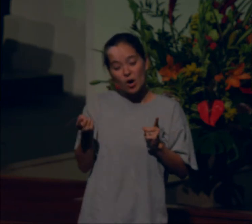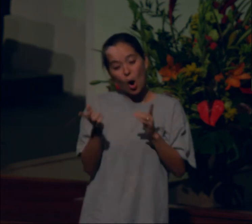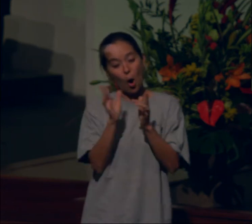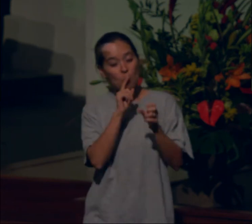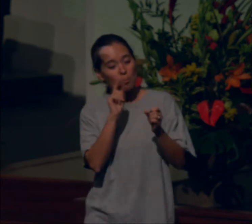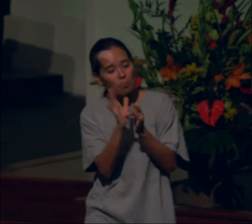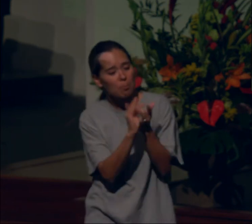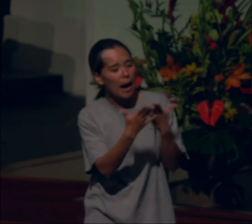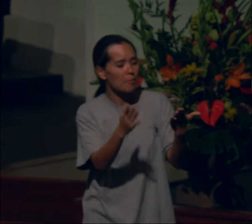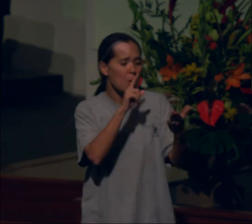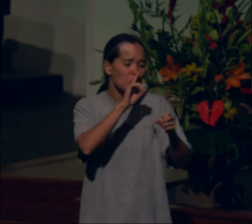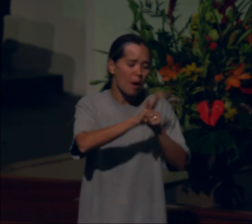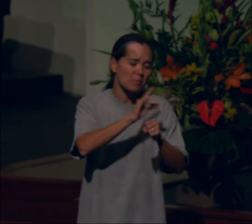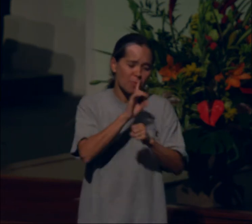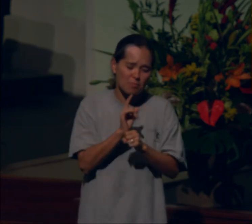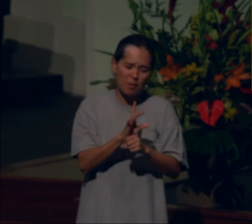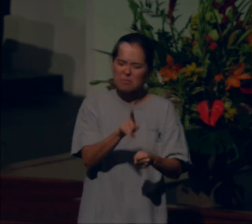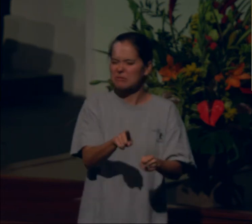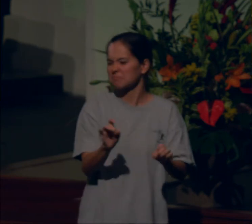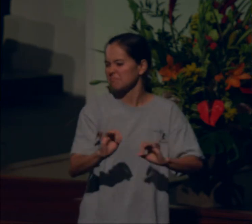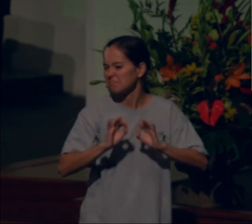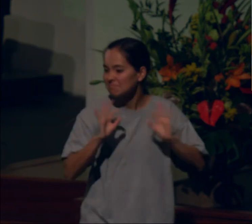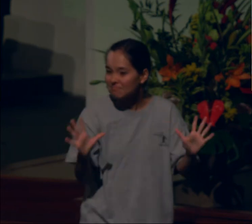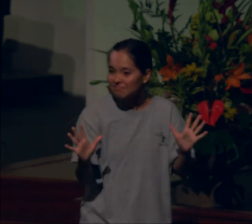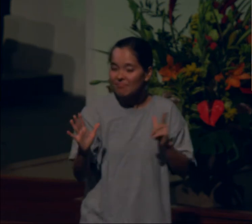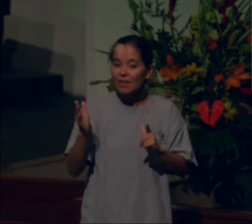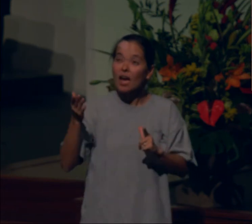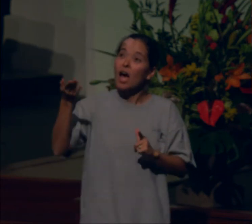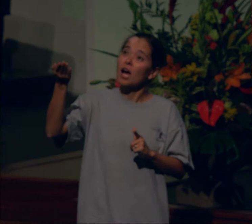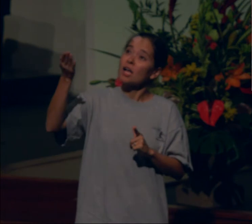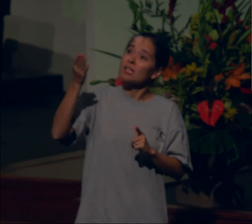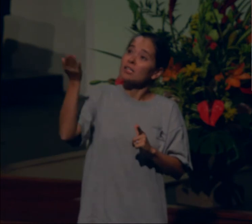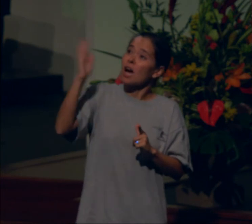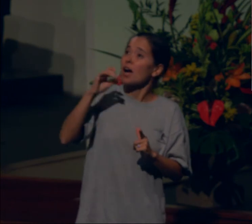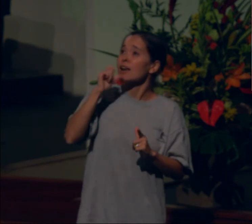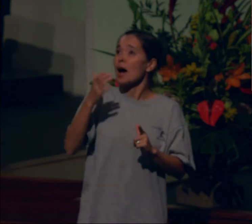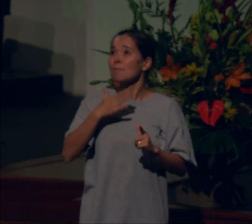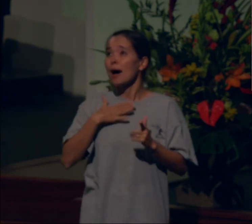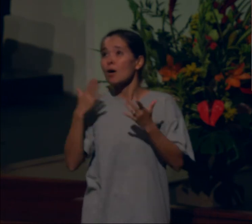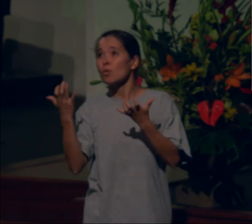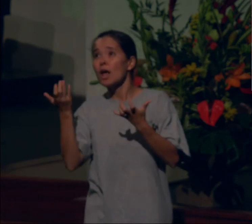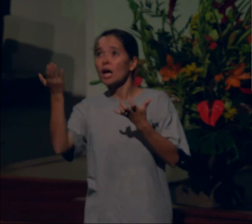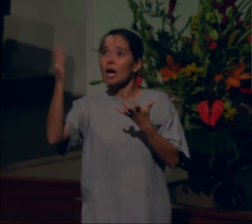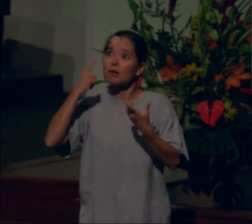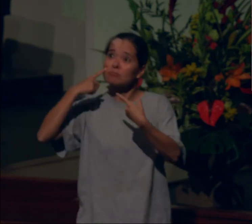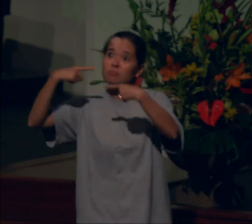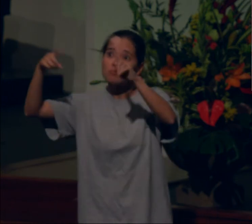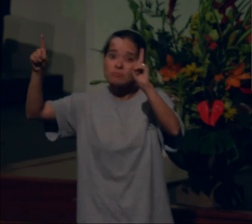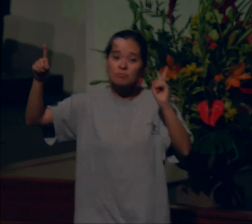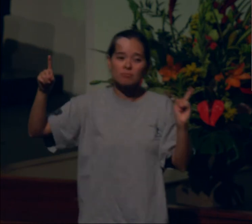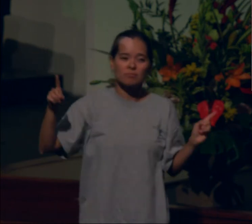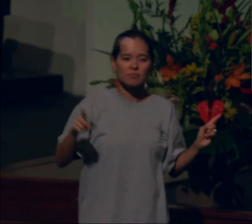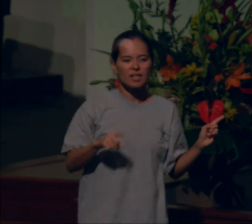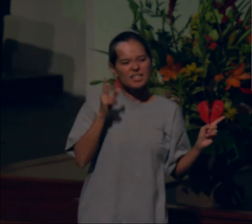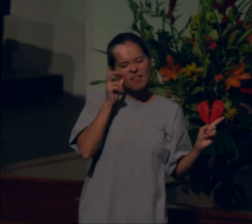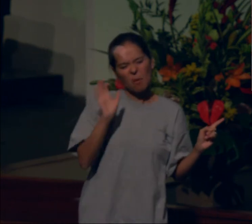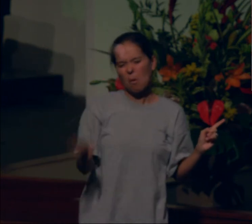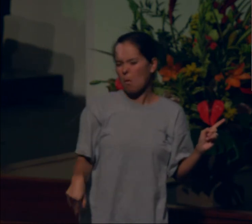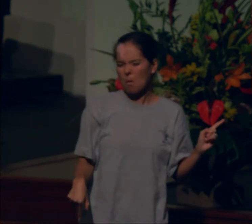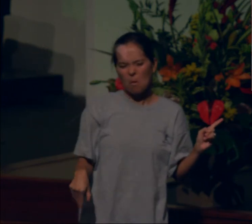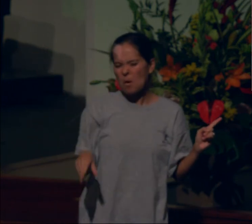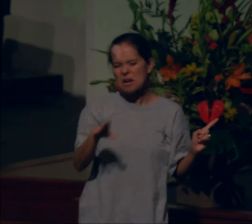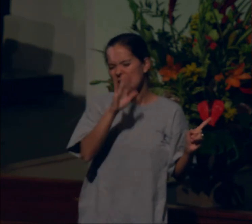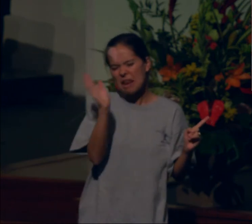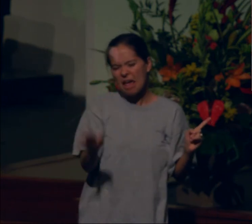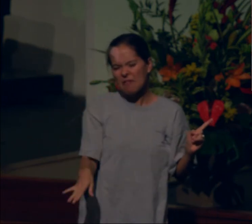your life over to him and say, Lord, not my will, but thine be done, then suddenly God conveniently forgets about you and goes on